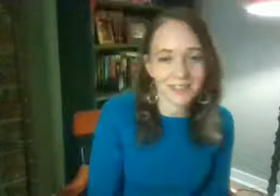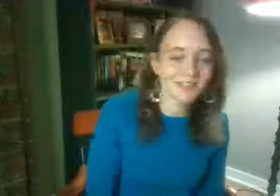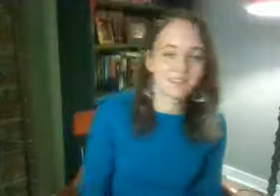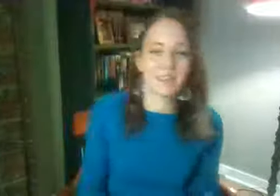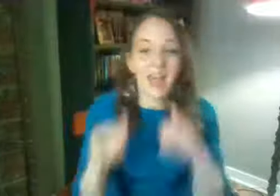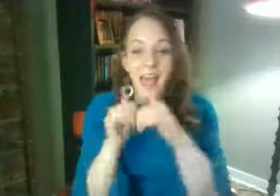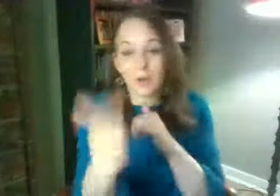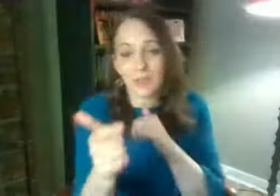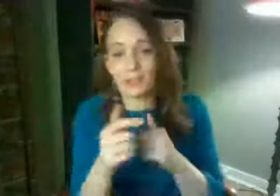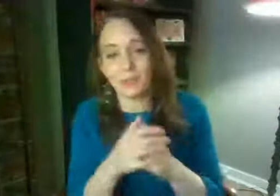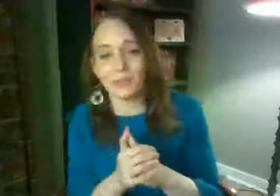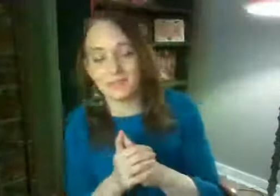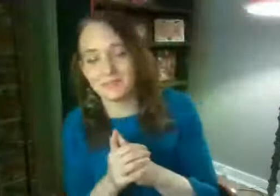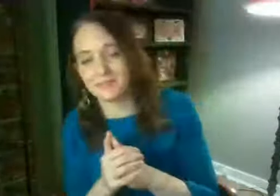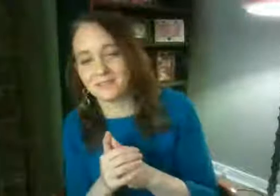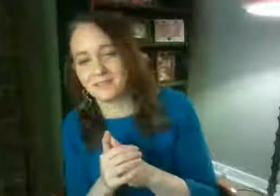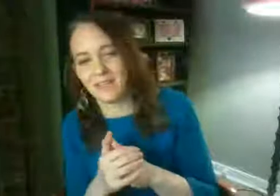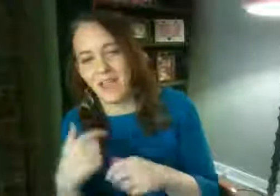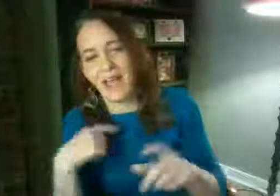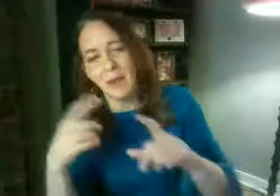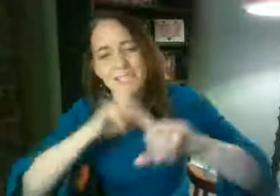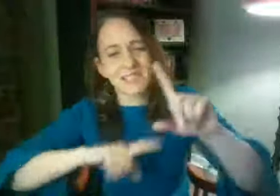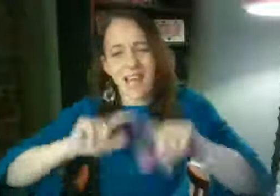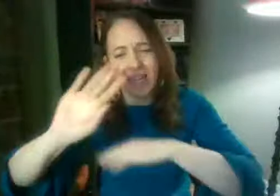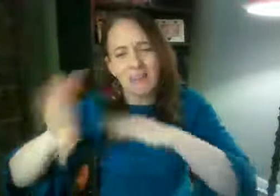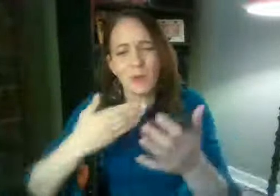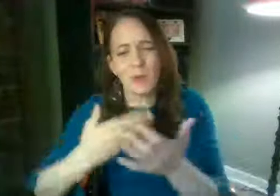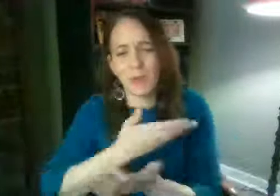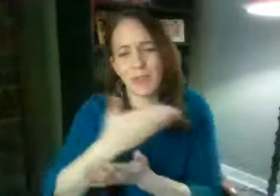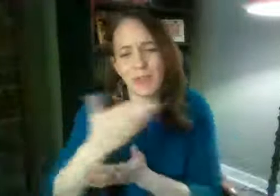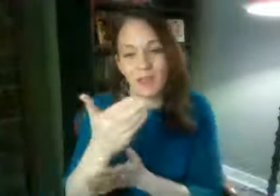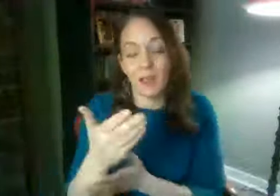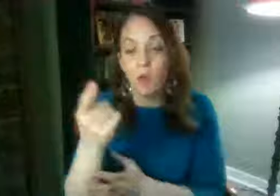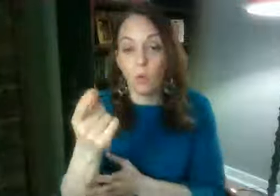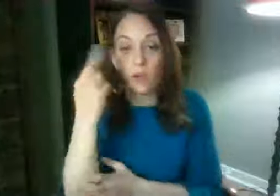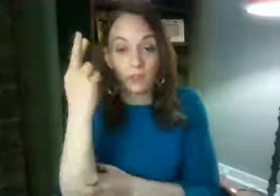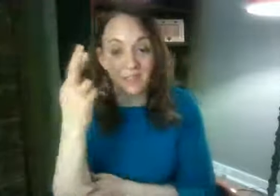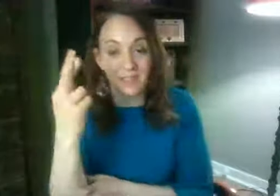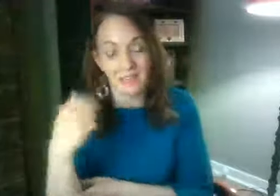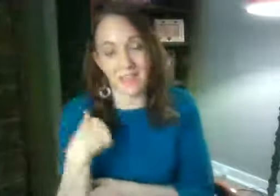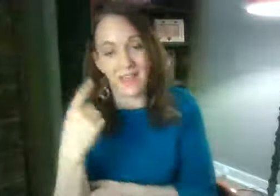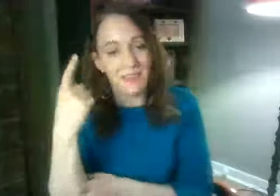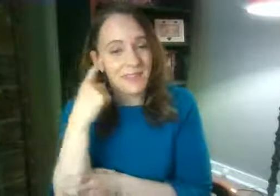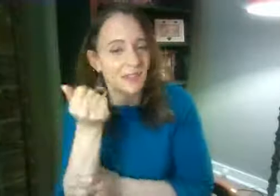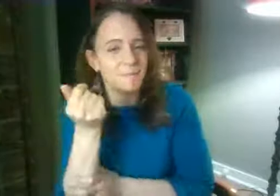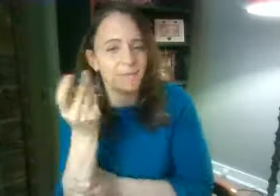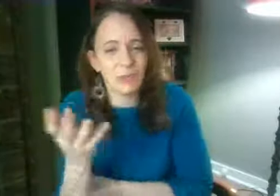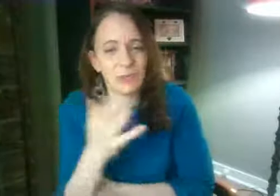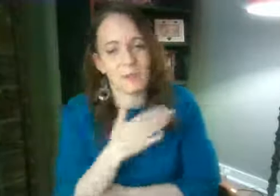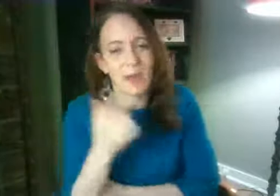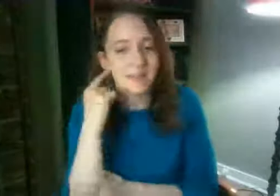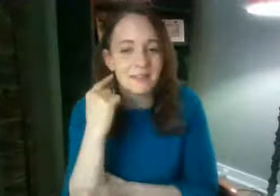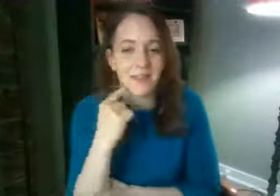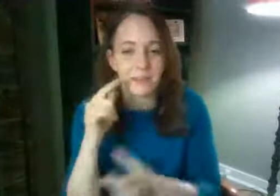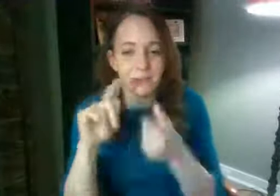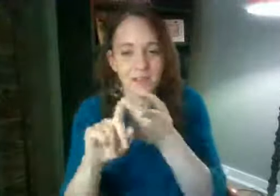everybody. How are you? I'm going to sign this whole thing. One reason is I think a few of my deaf